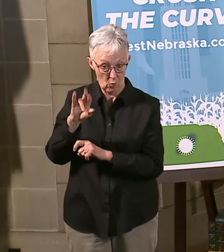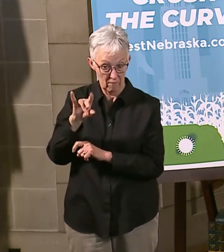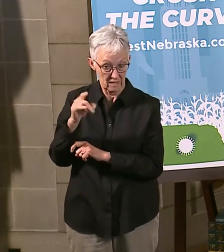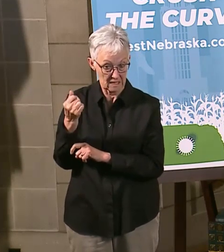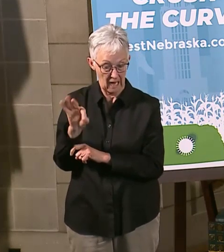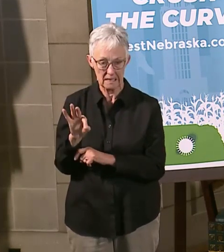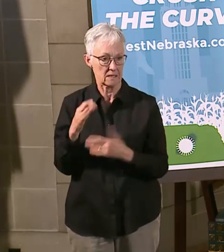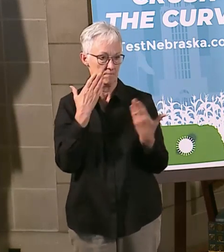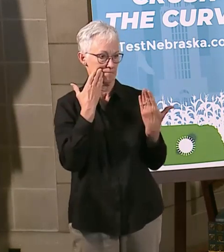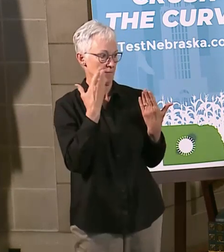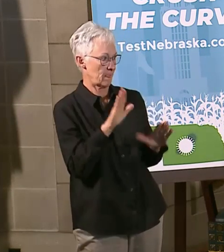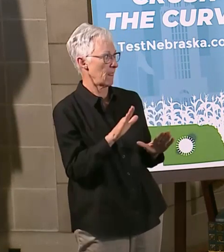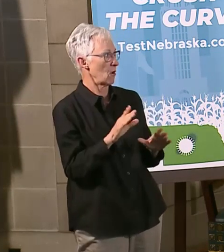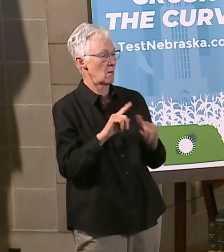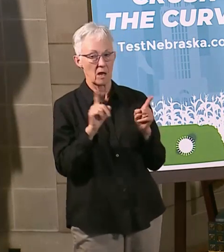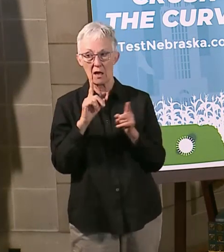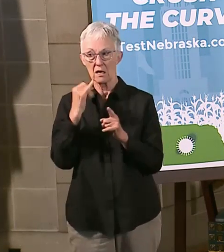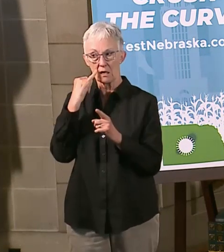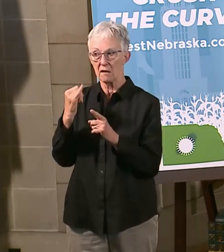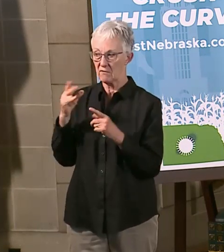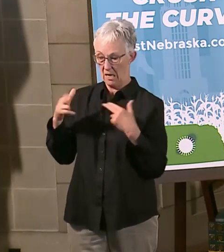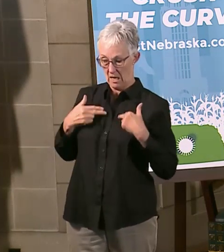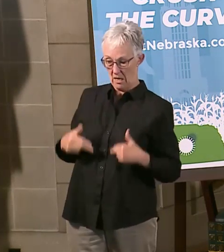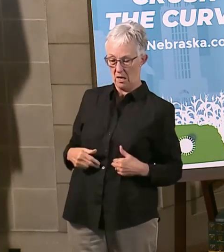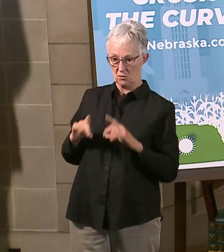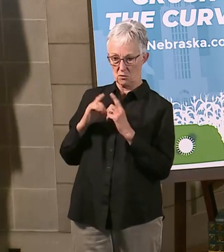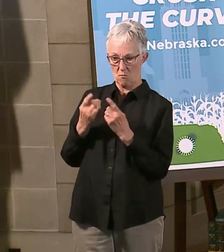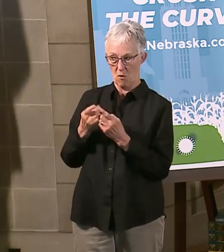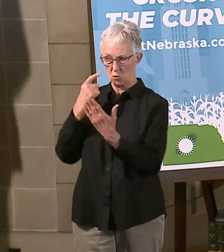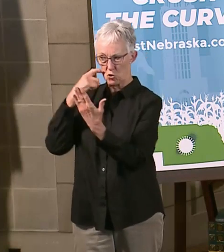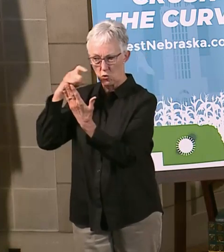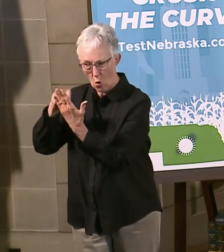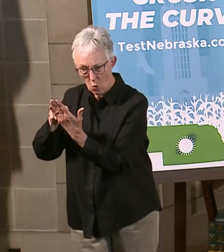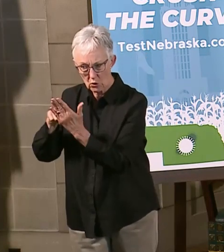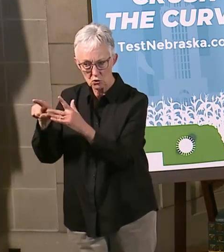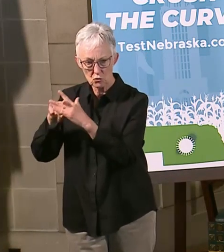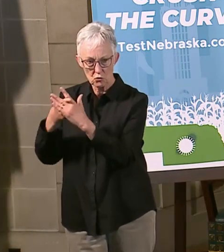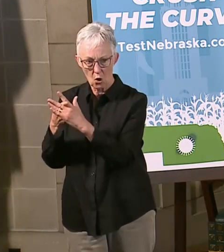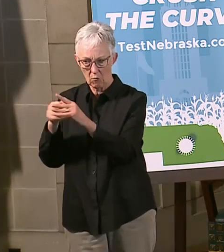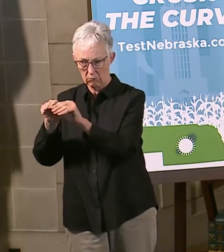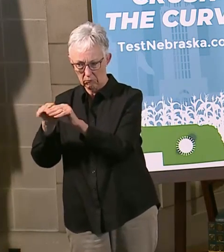facilities. And when they see something going on, they obviously let us know so we can deploy resources.